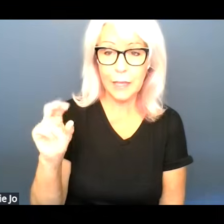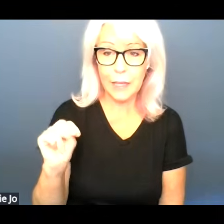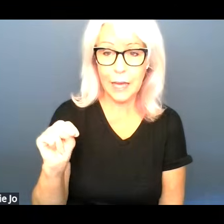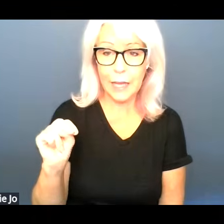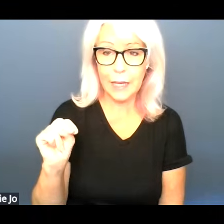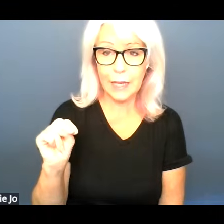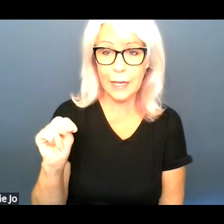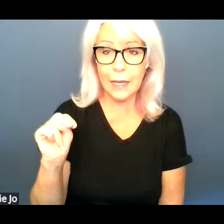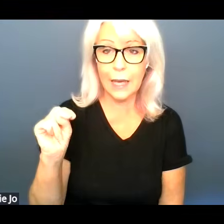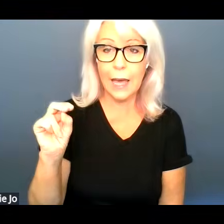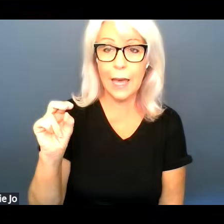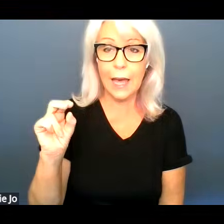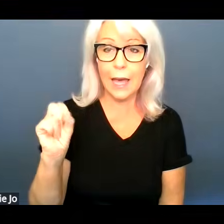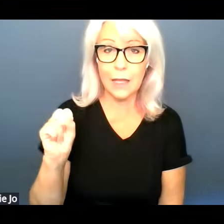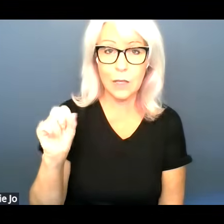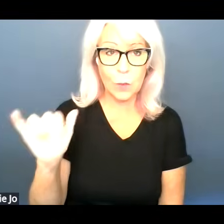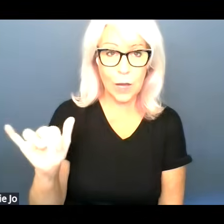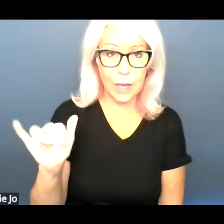SARA-CAMBENSY.